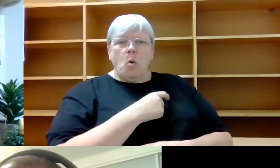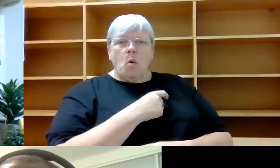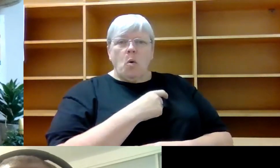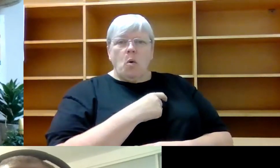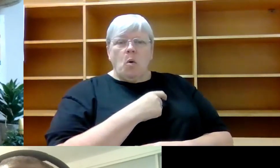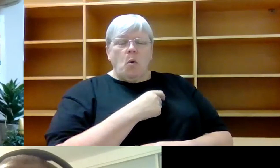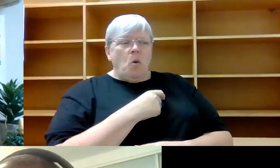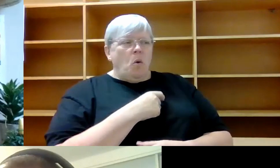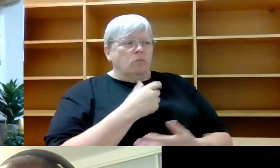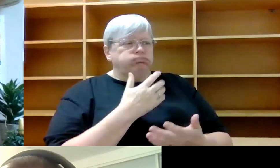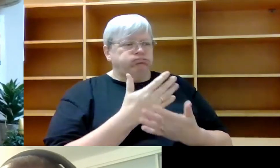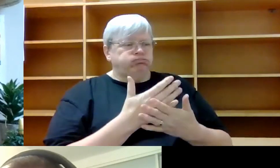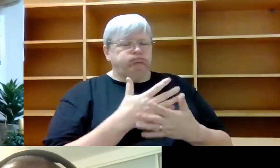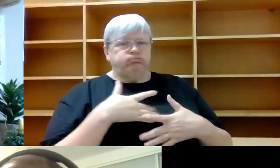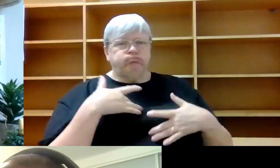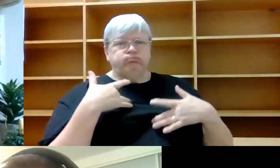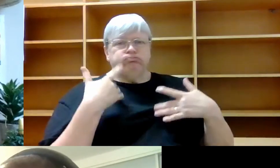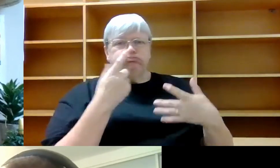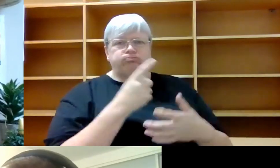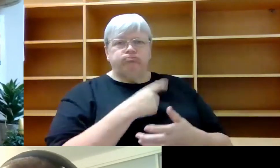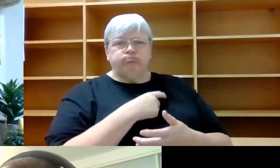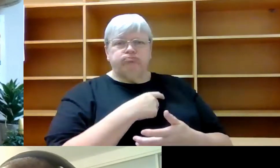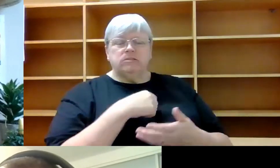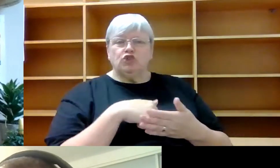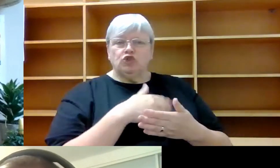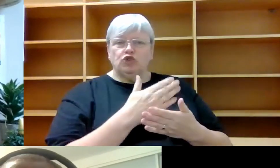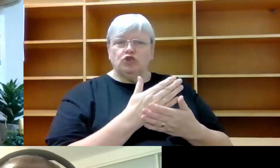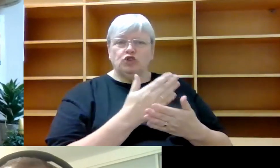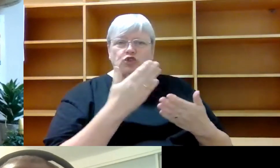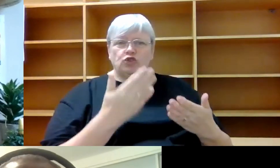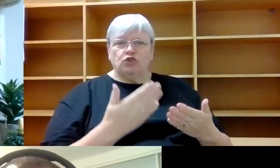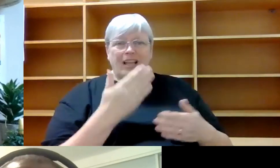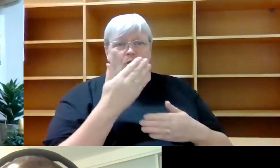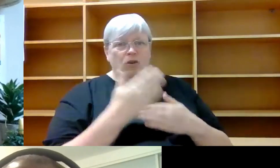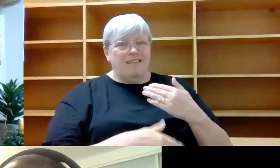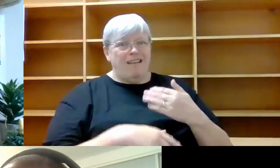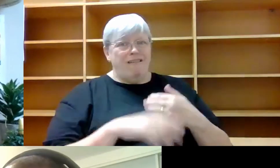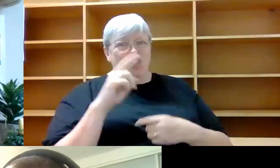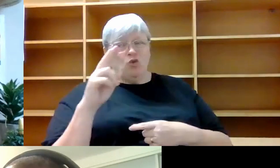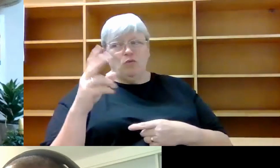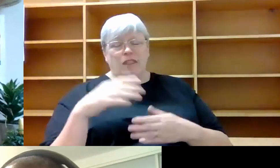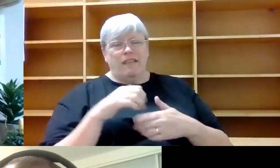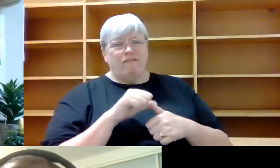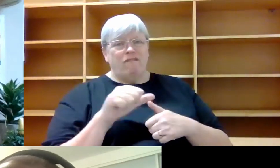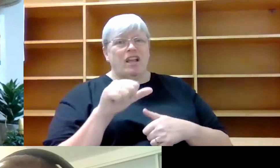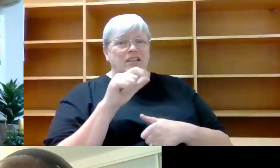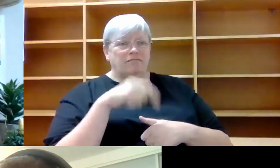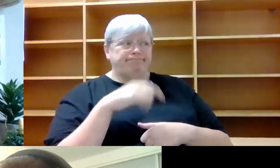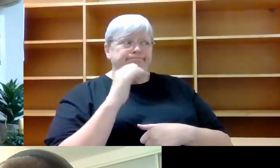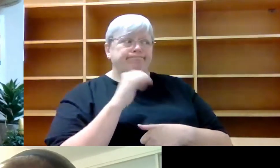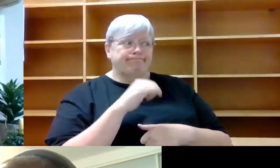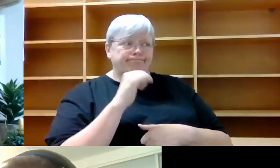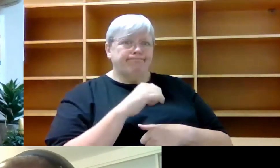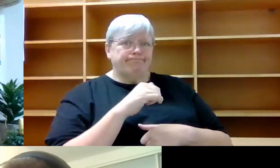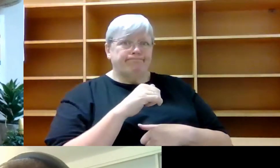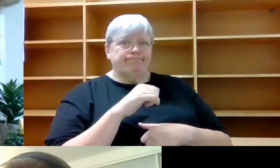he was fixing a large wheel. I shared a now I never looked with Keverton. He nodded. The small creatures